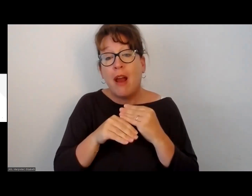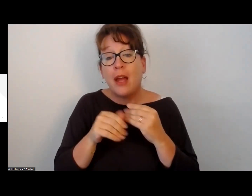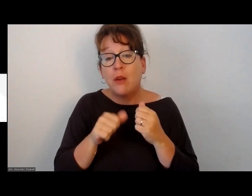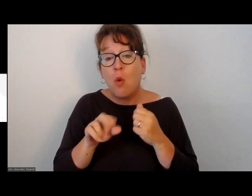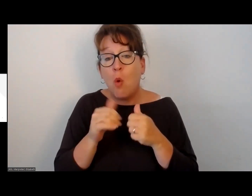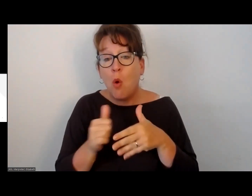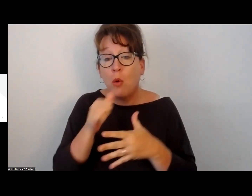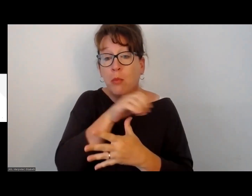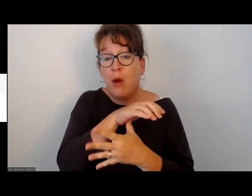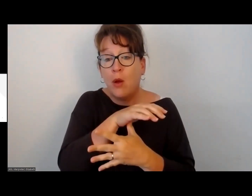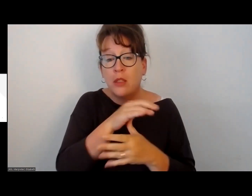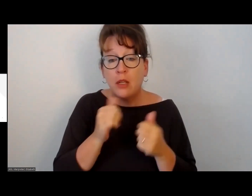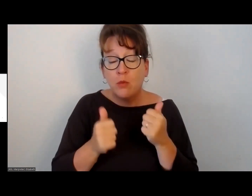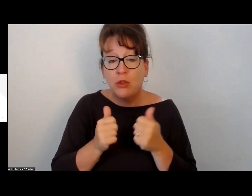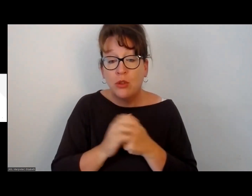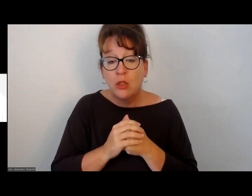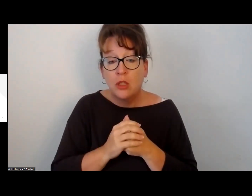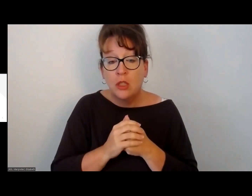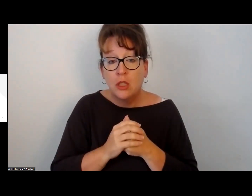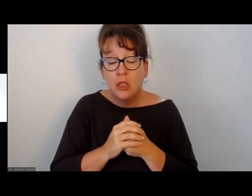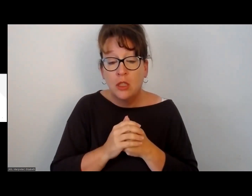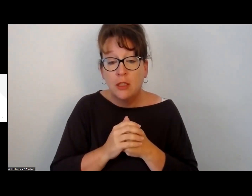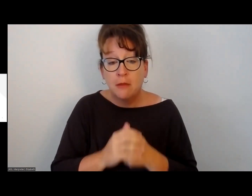And then I'll take your question, Jen.